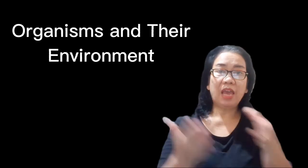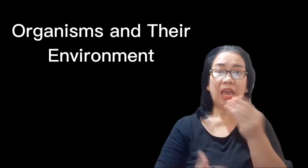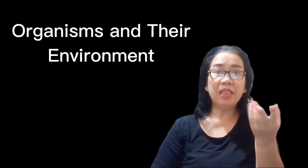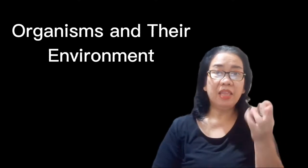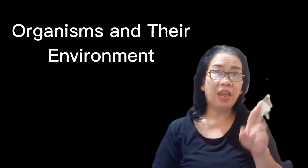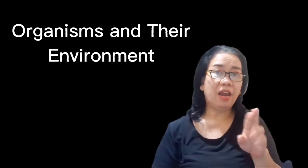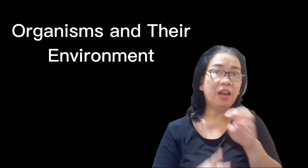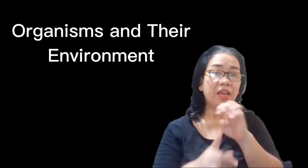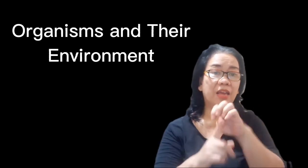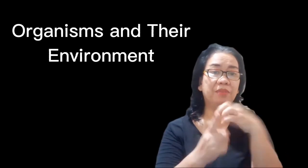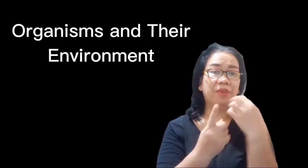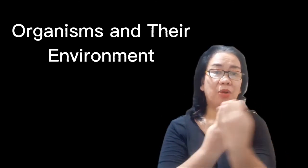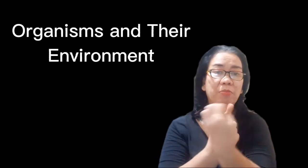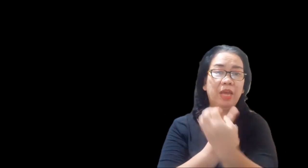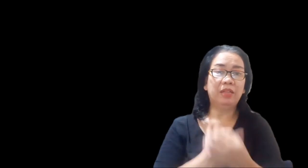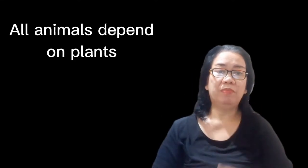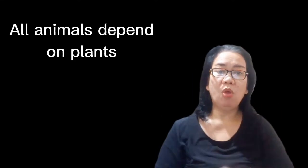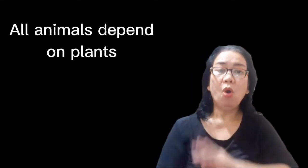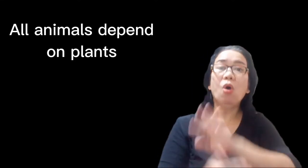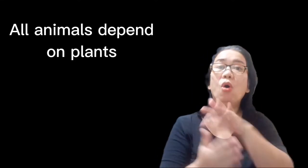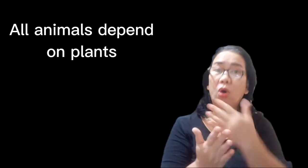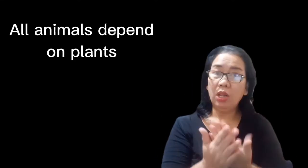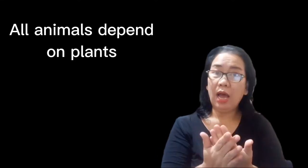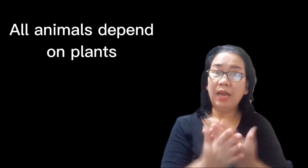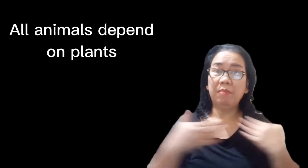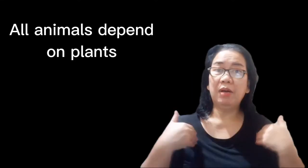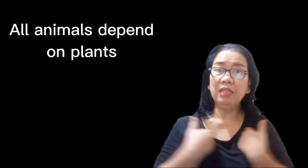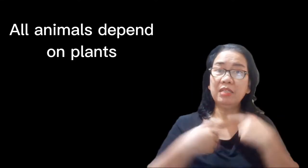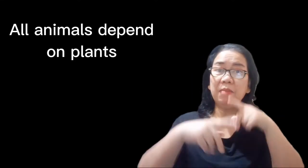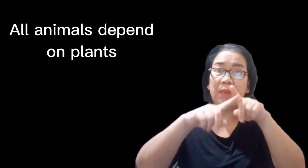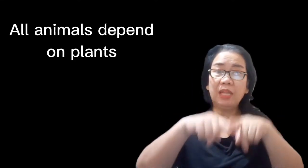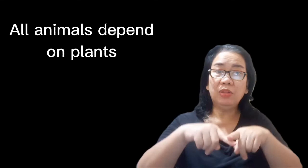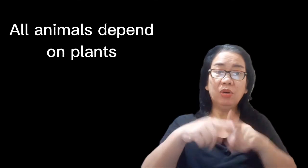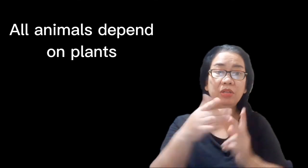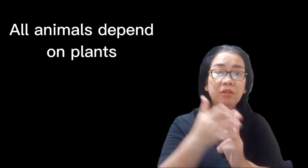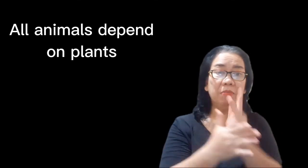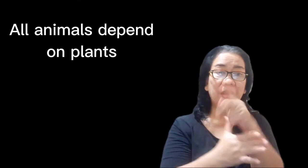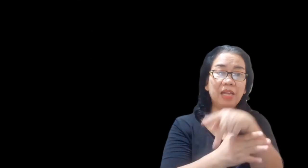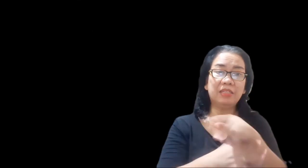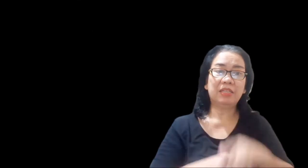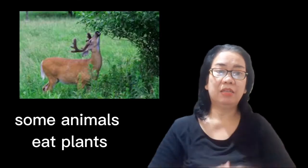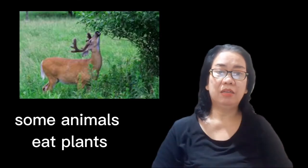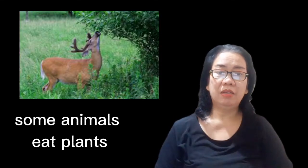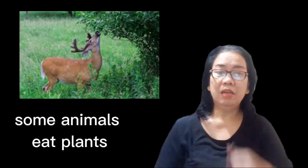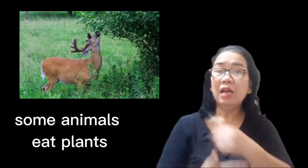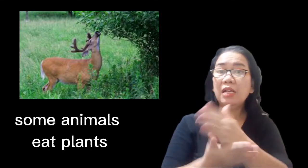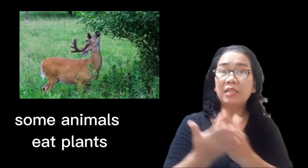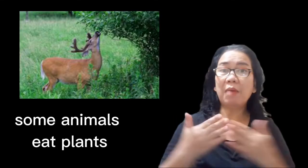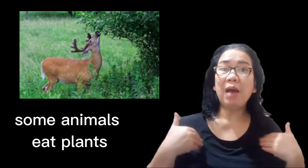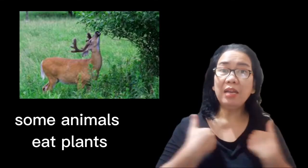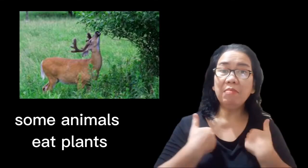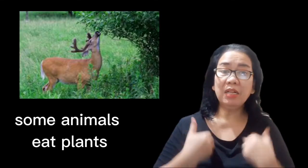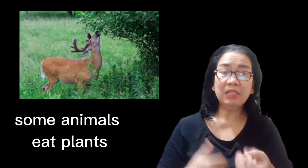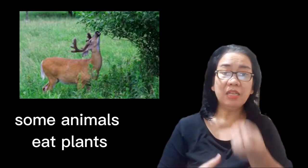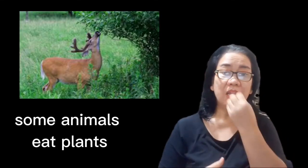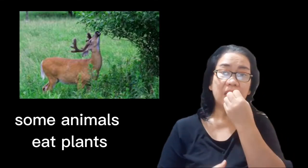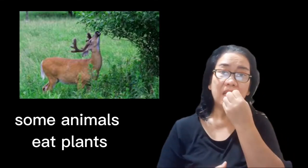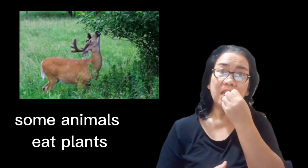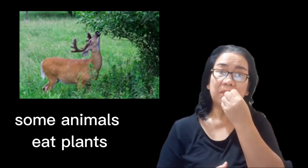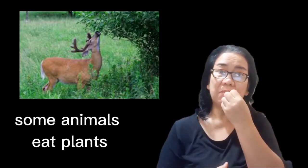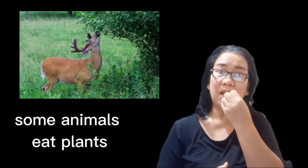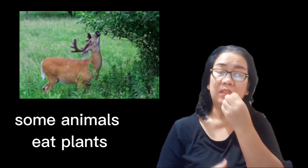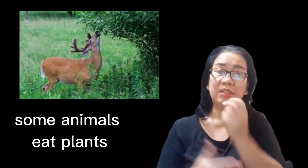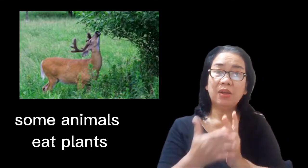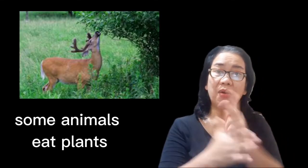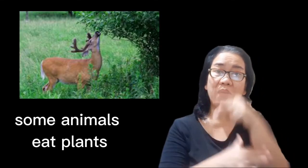Organisms in their environment. All animals depend on plants. Some animals